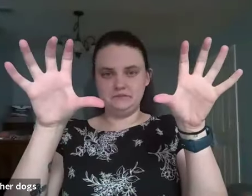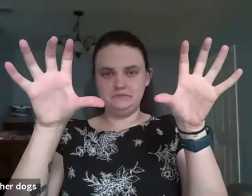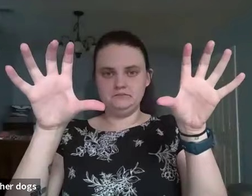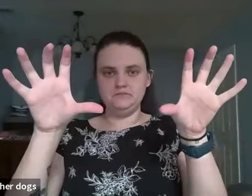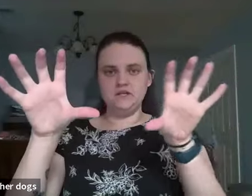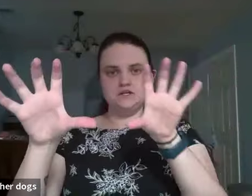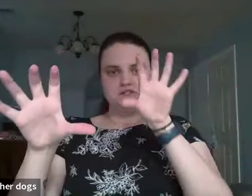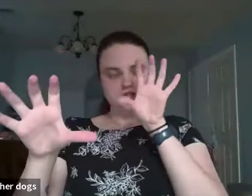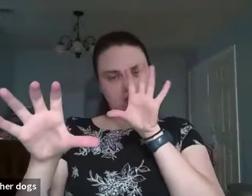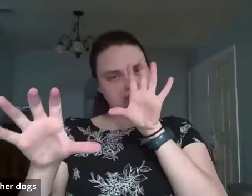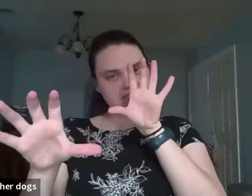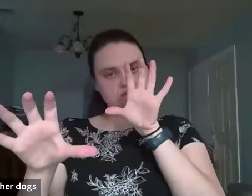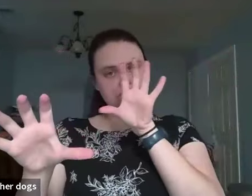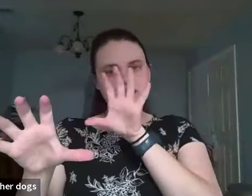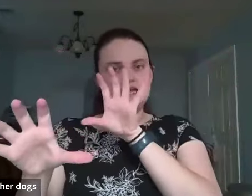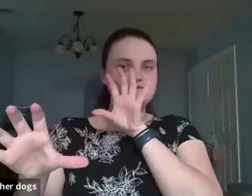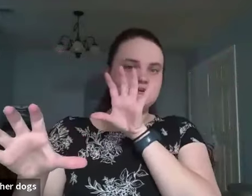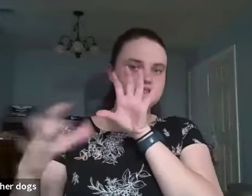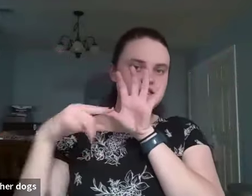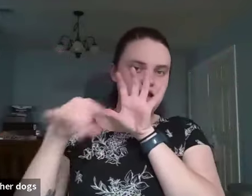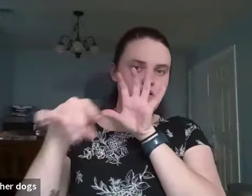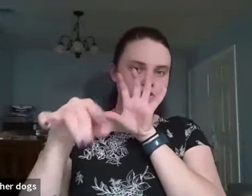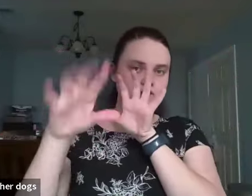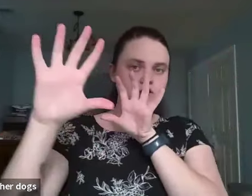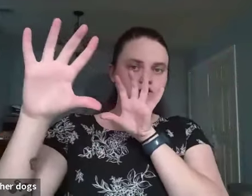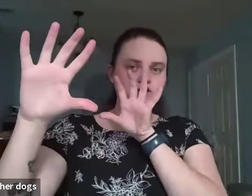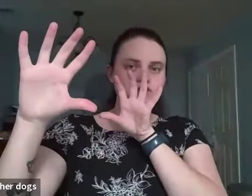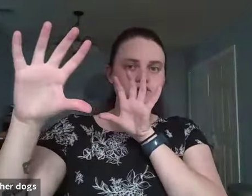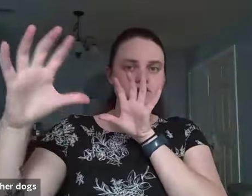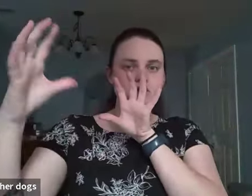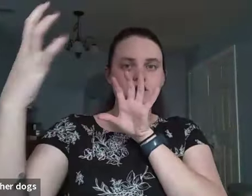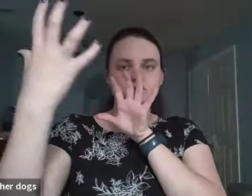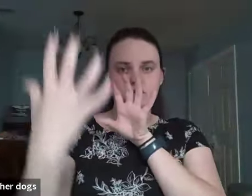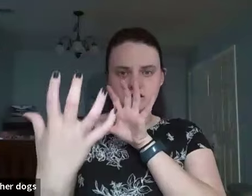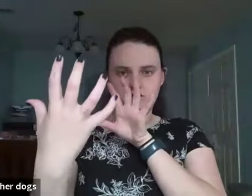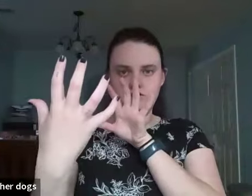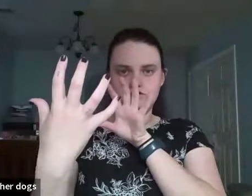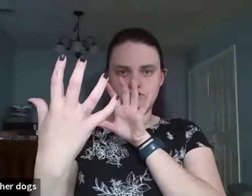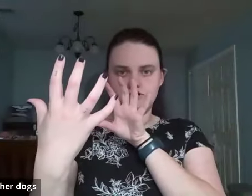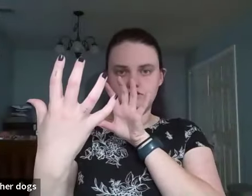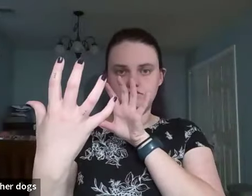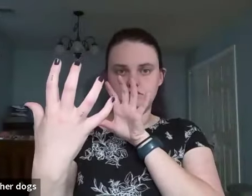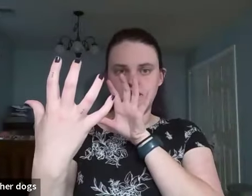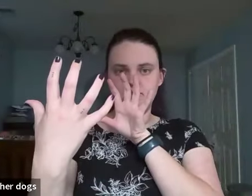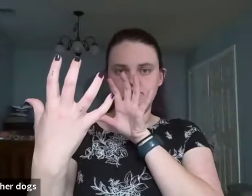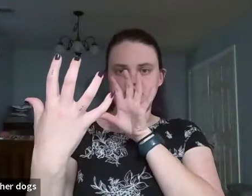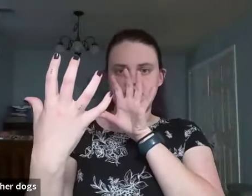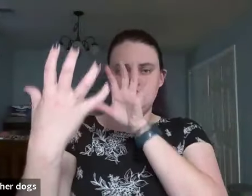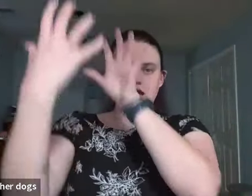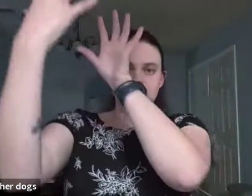them. Dominant is going to stay facing outward. You're going to turn your non-dominant towards you, okay? And you